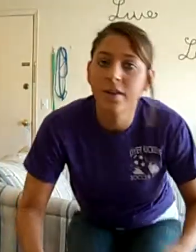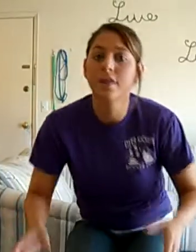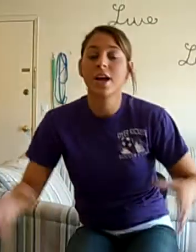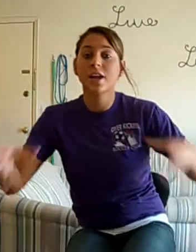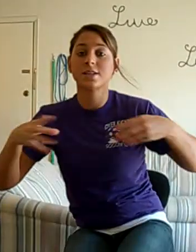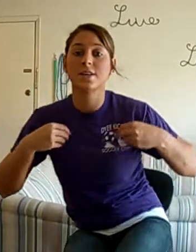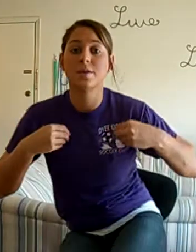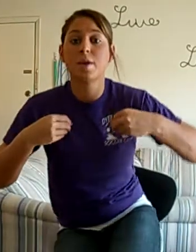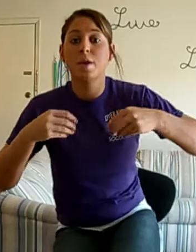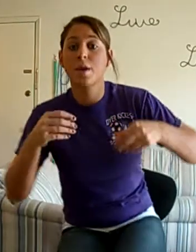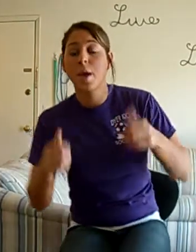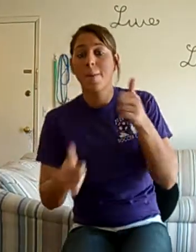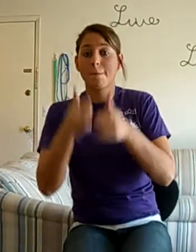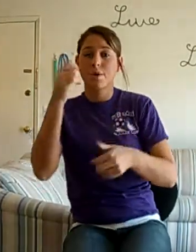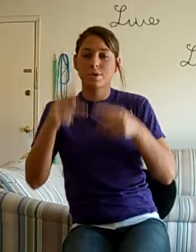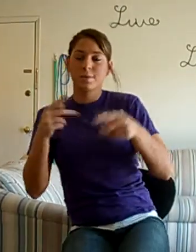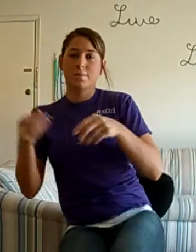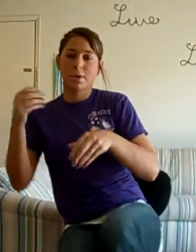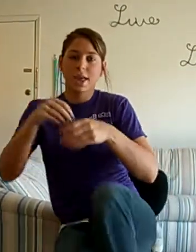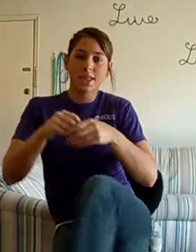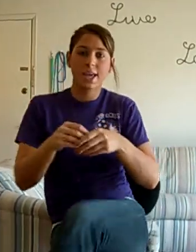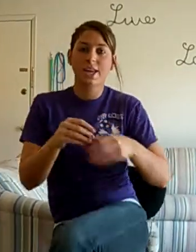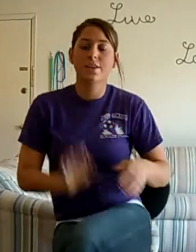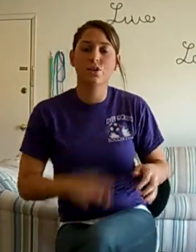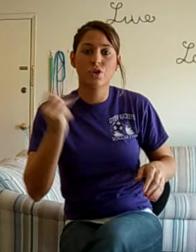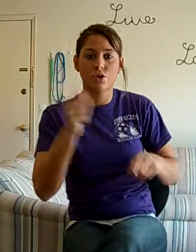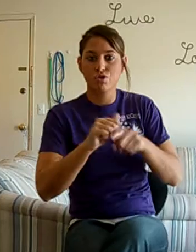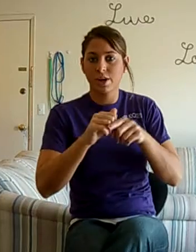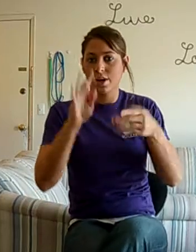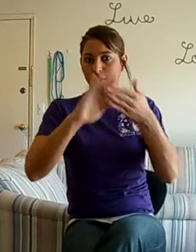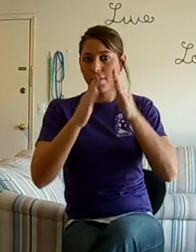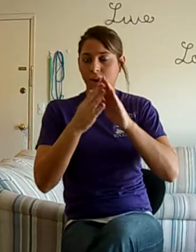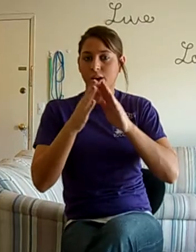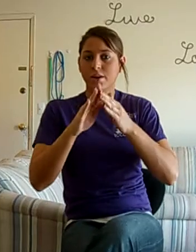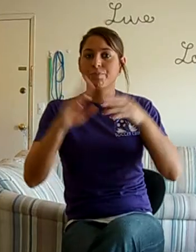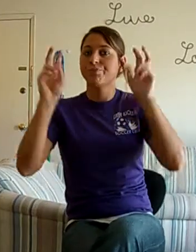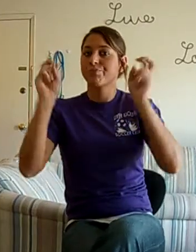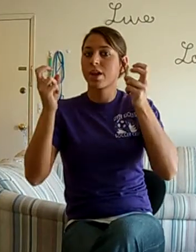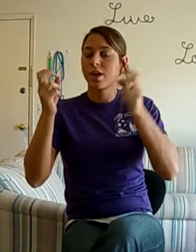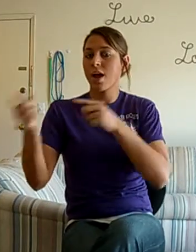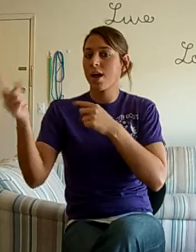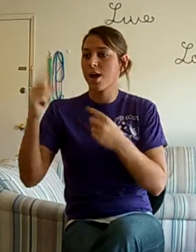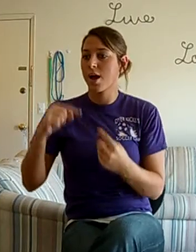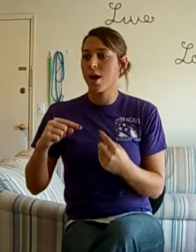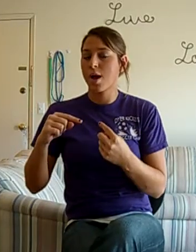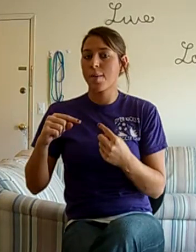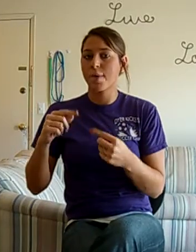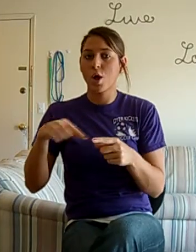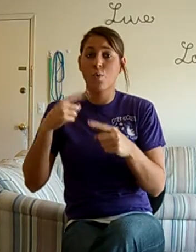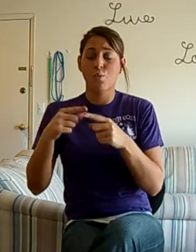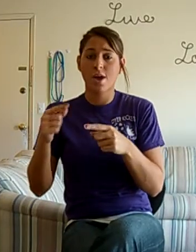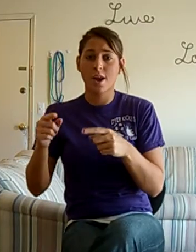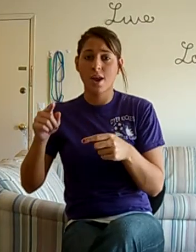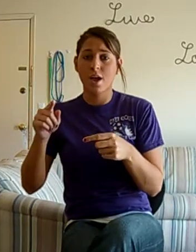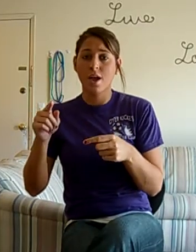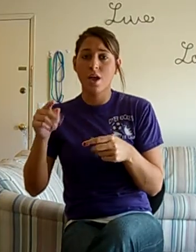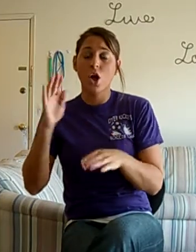It's accepted by most in the dog training community that come when called is the most important command that there is. I disagree with